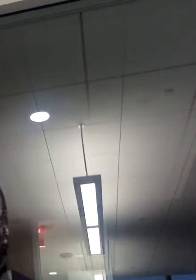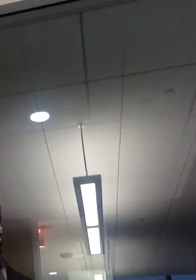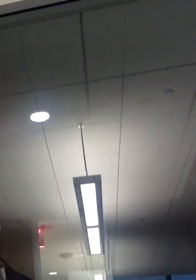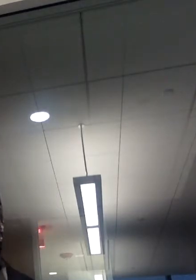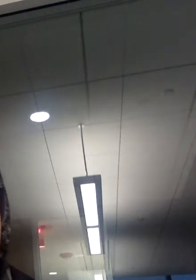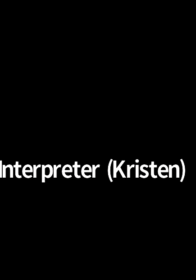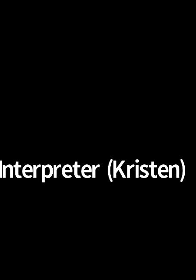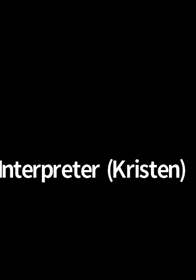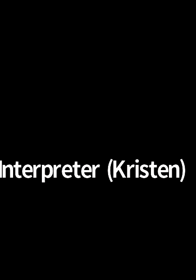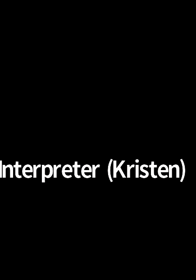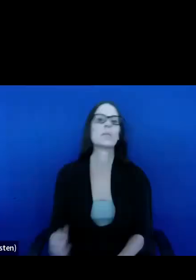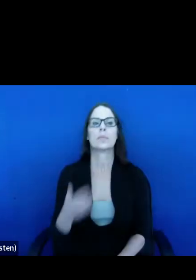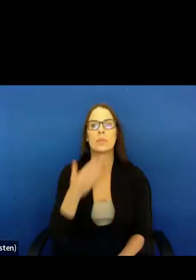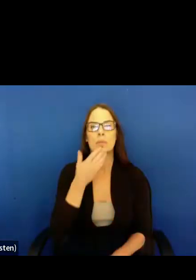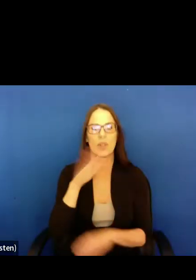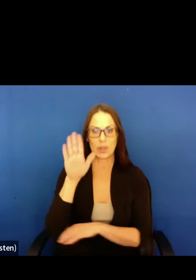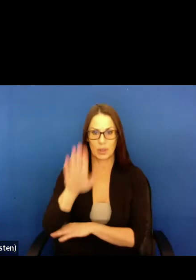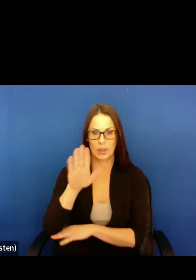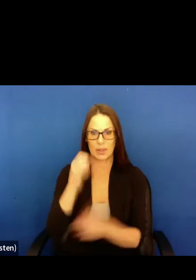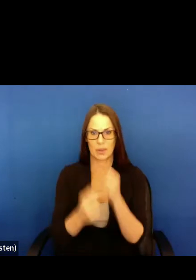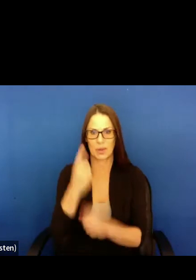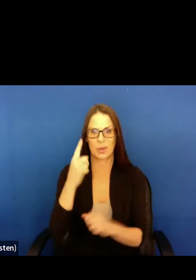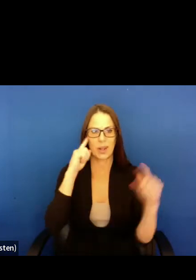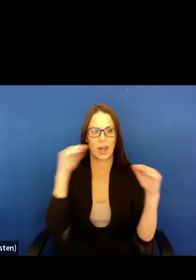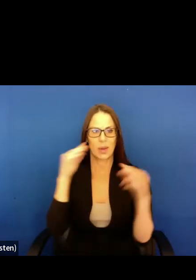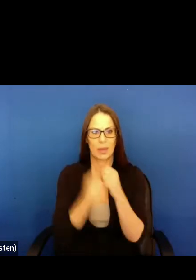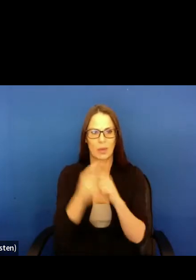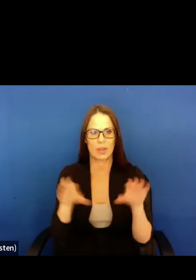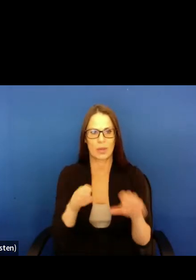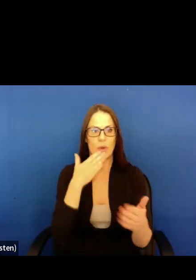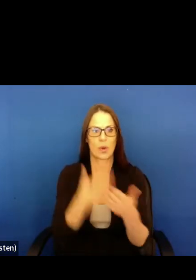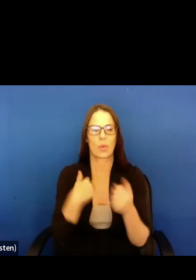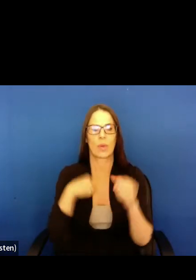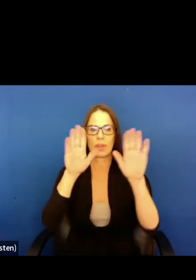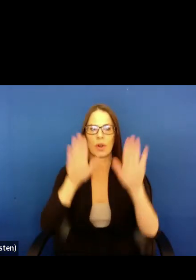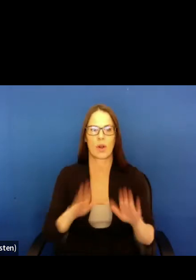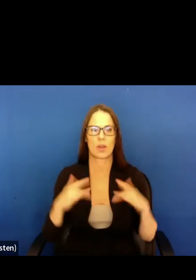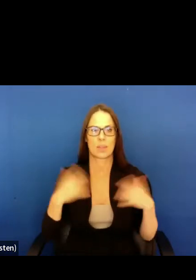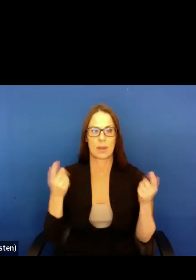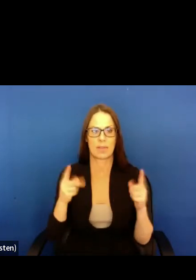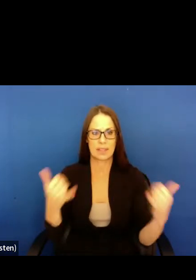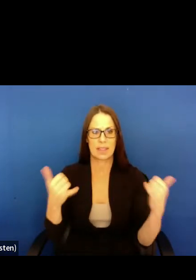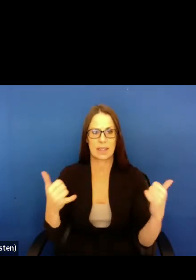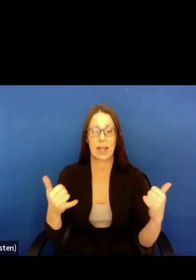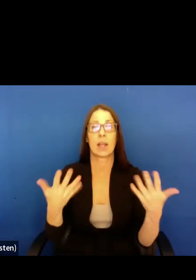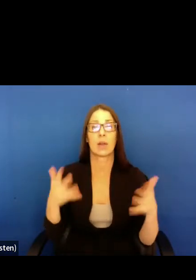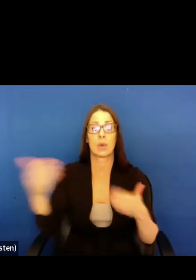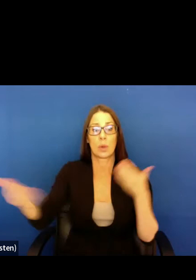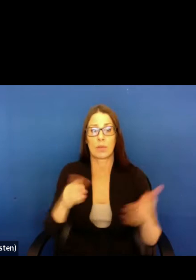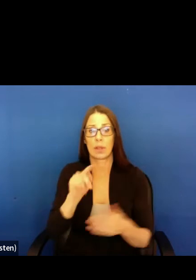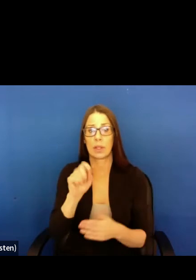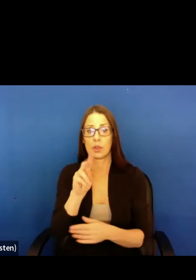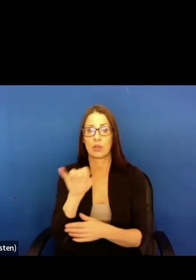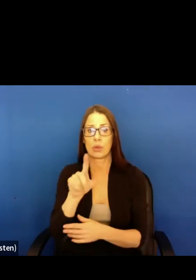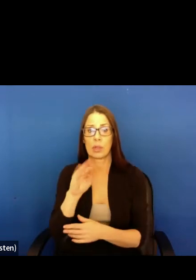Good afternoon, everyone. I hope everybody's doing well. We have a really awesome event today. We have invited Troy Leonard, he's the